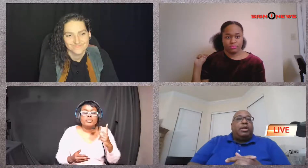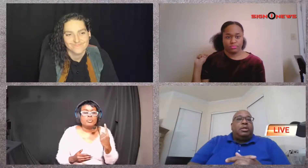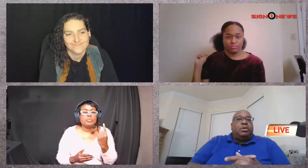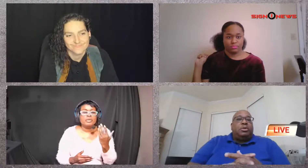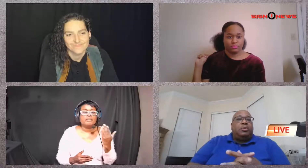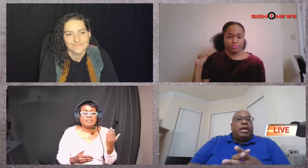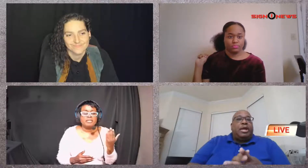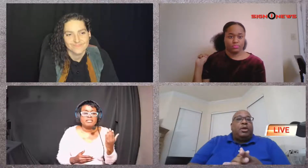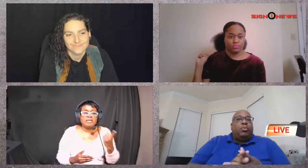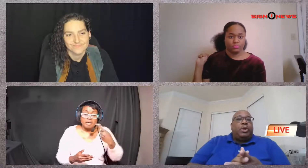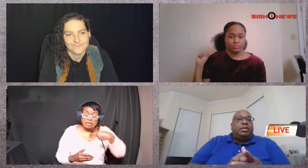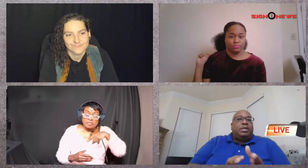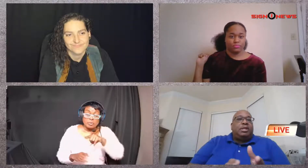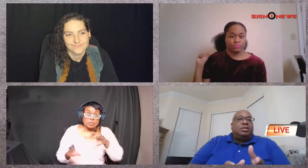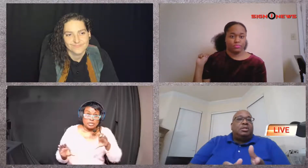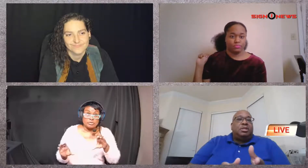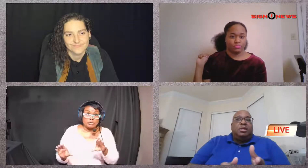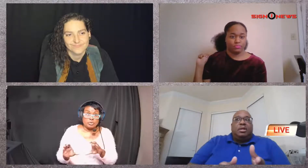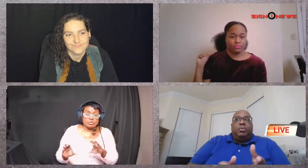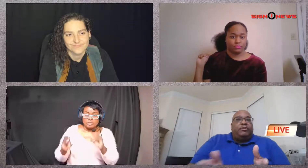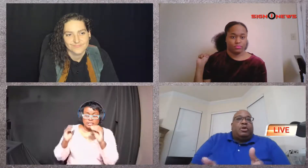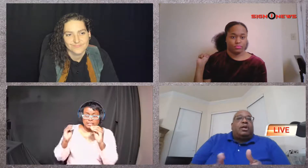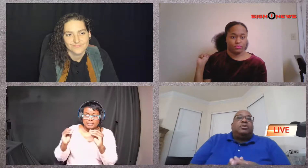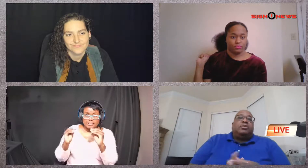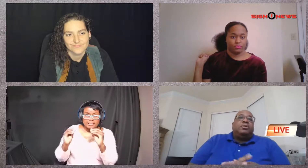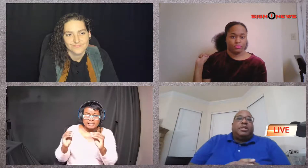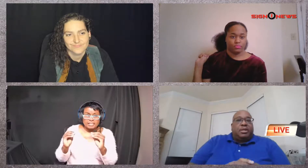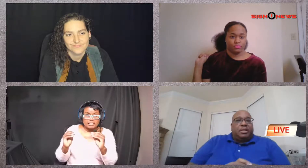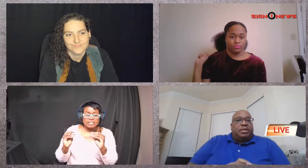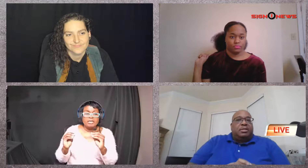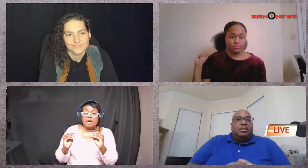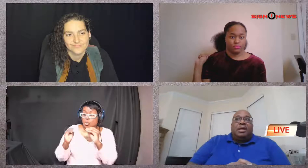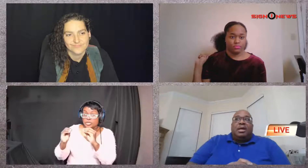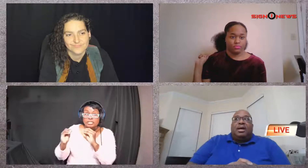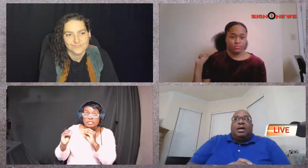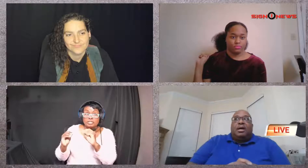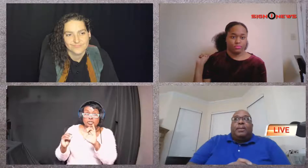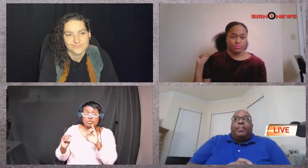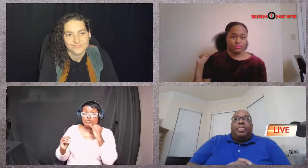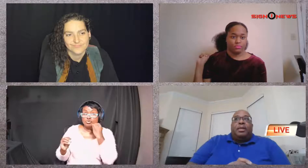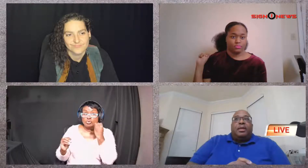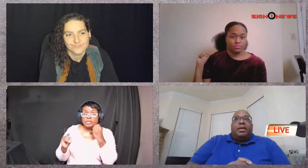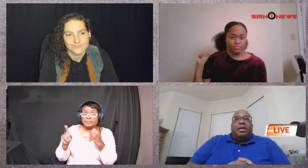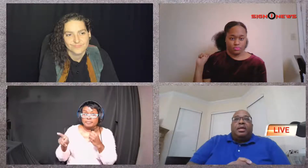that we do and we've taught Julia is,